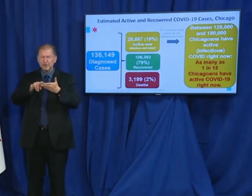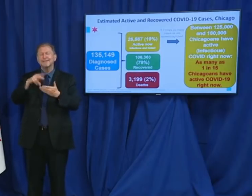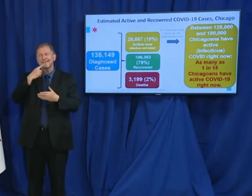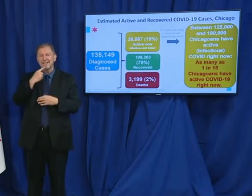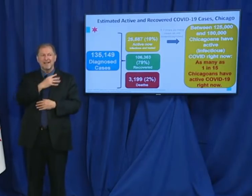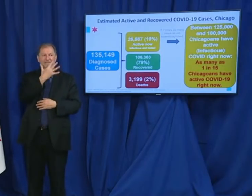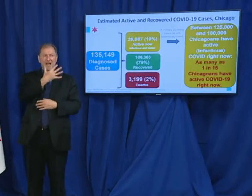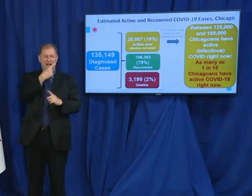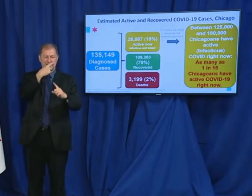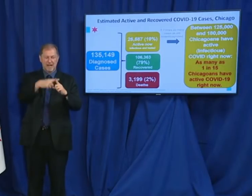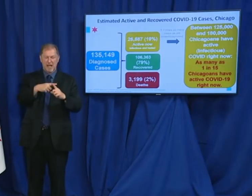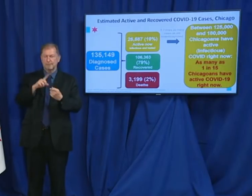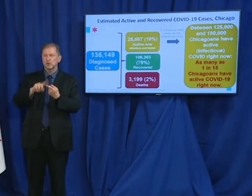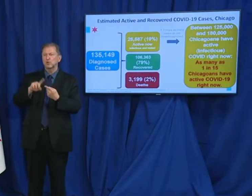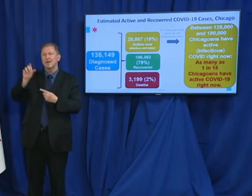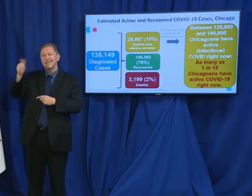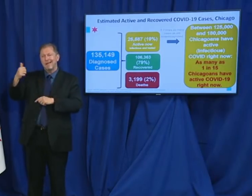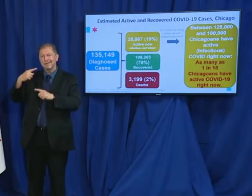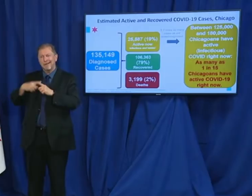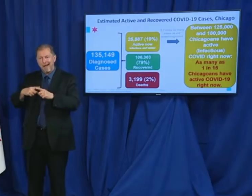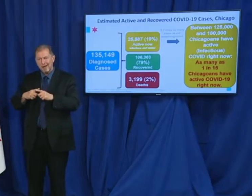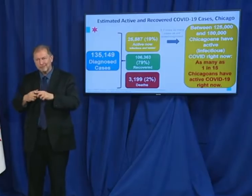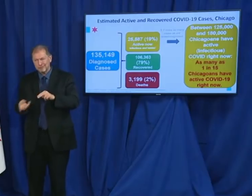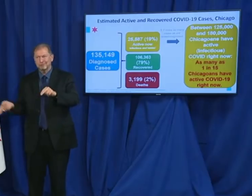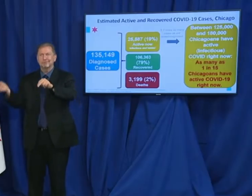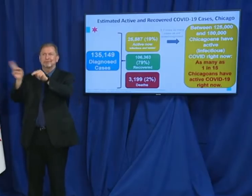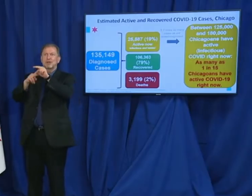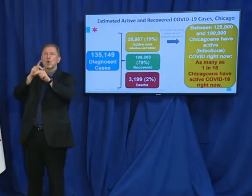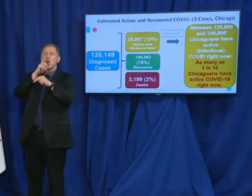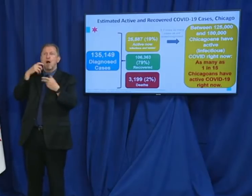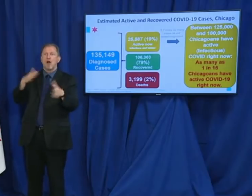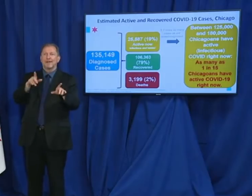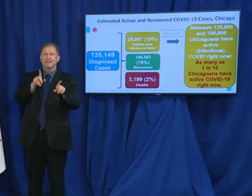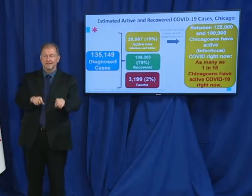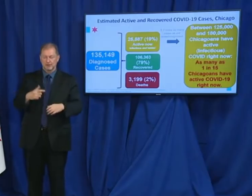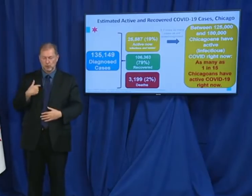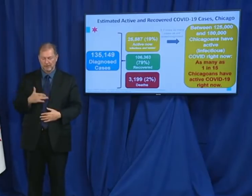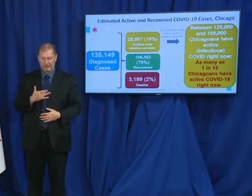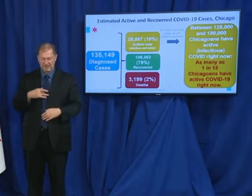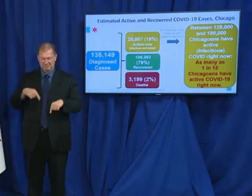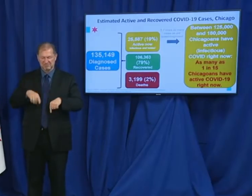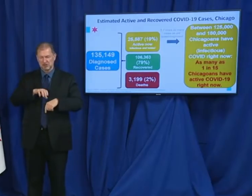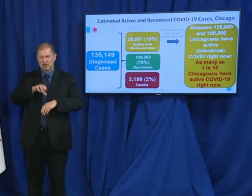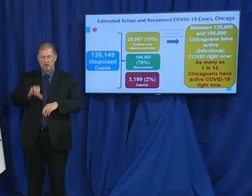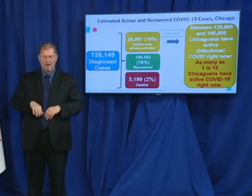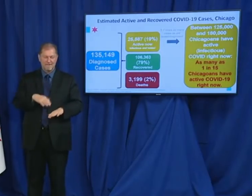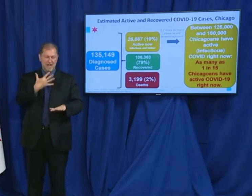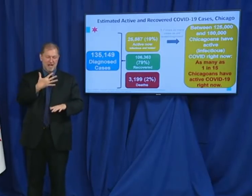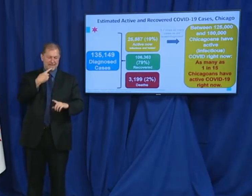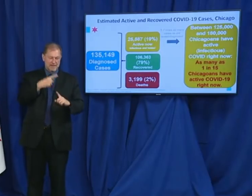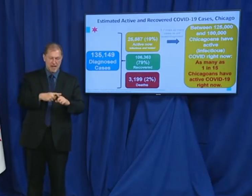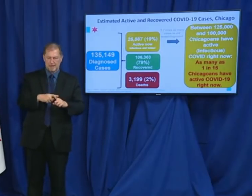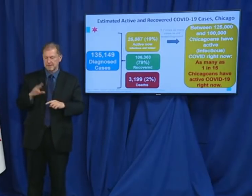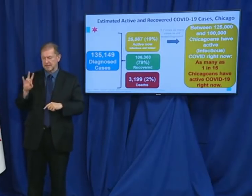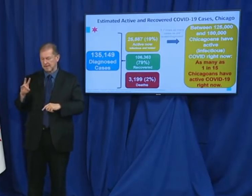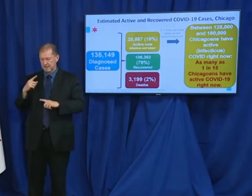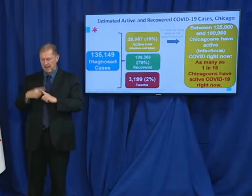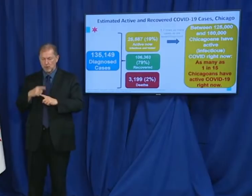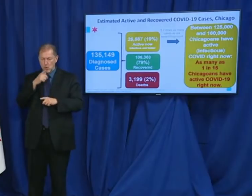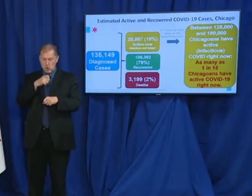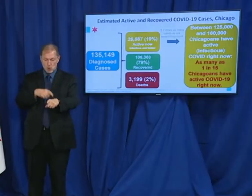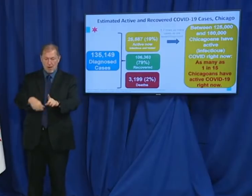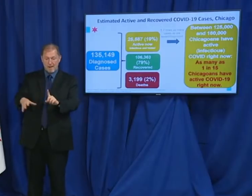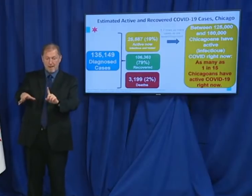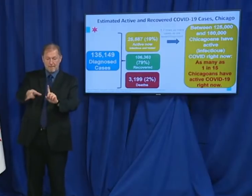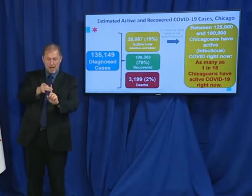are diagnosed. We think our estimates here are in the 5 to 7 times as many cases as are tested and diagnosed. And that's